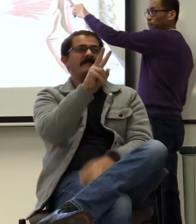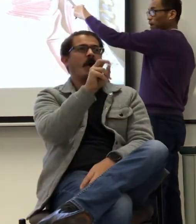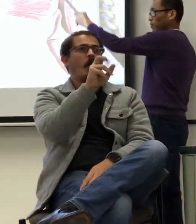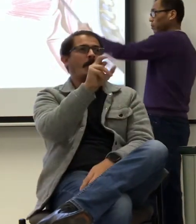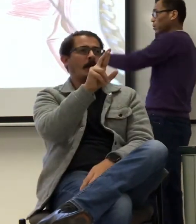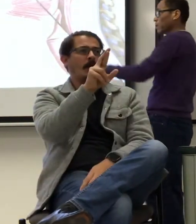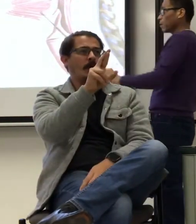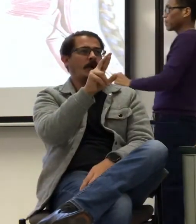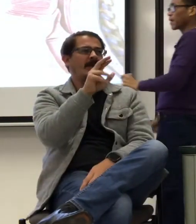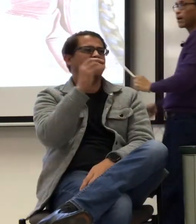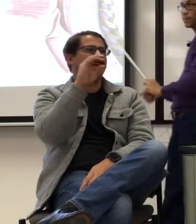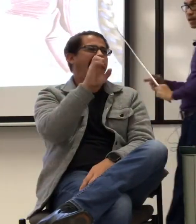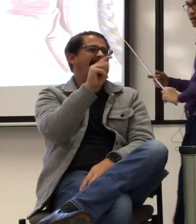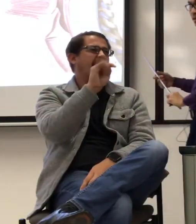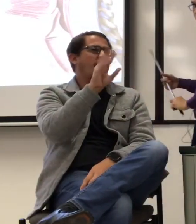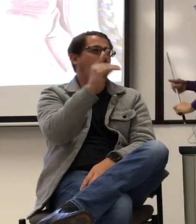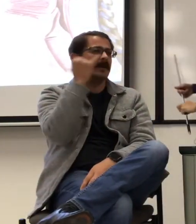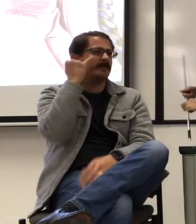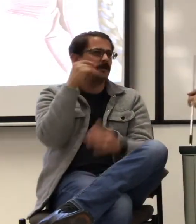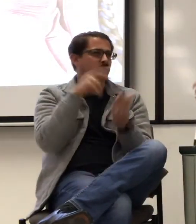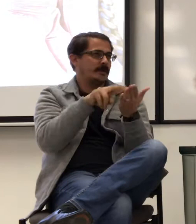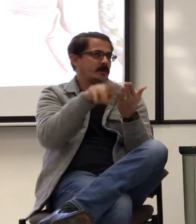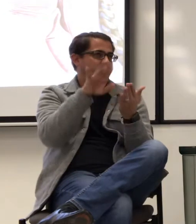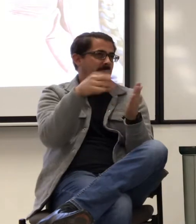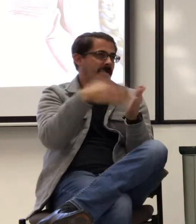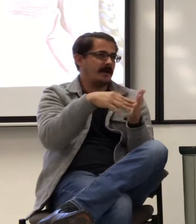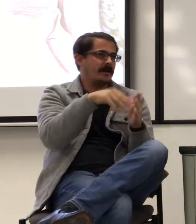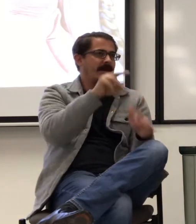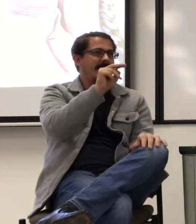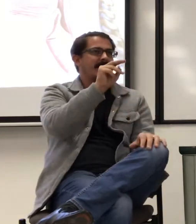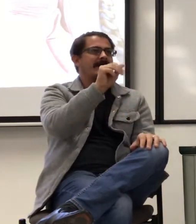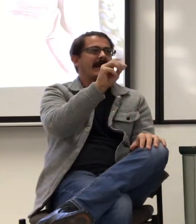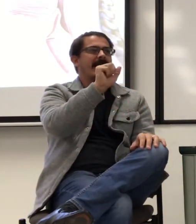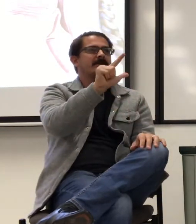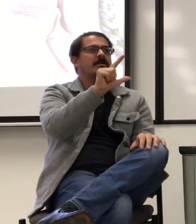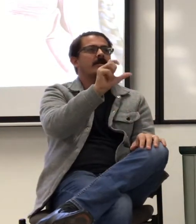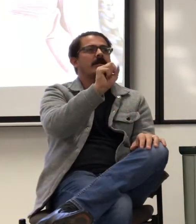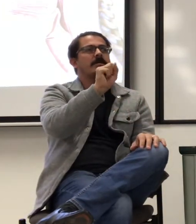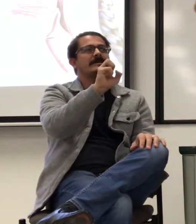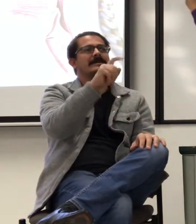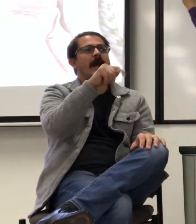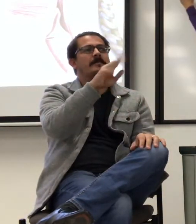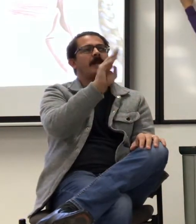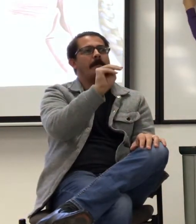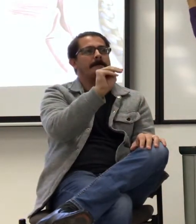ethmoid, if you got to look that up again. The nasal septum.